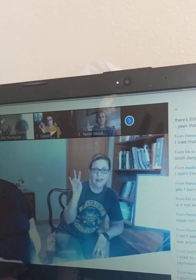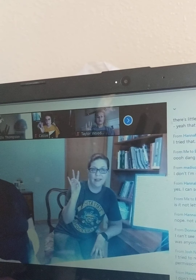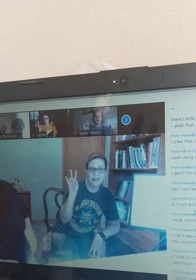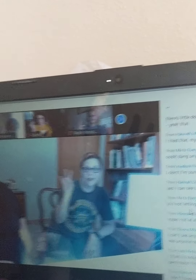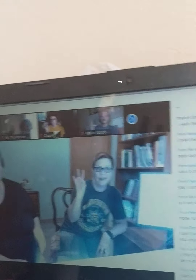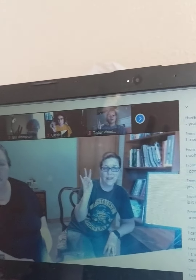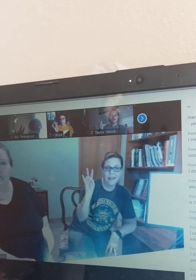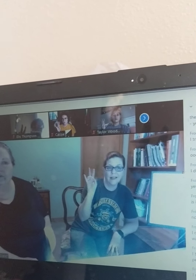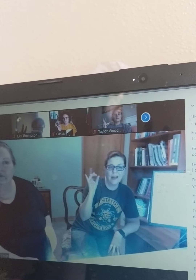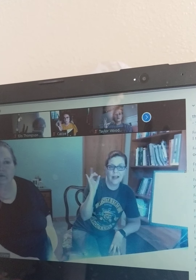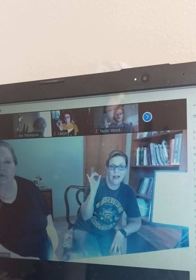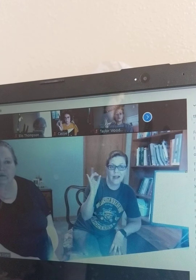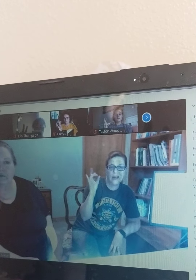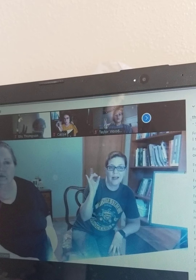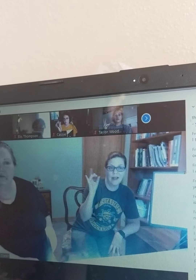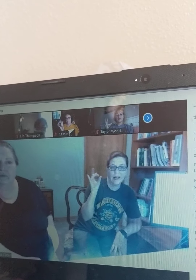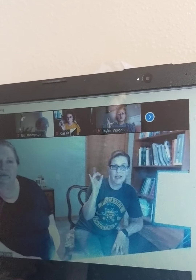17,